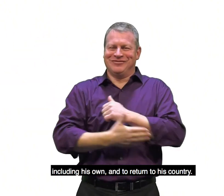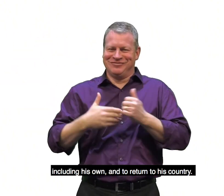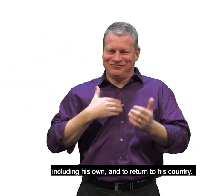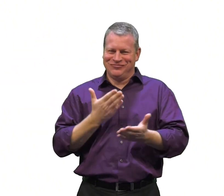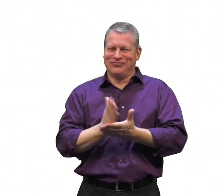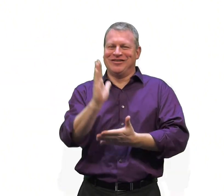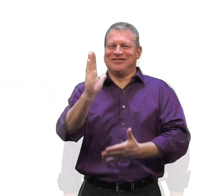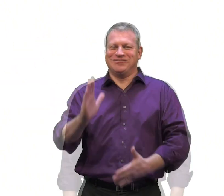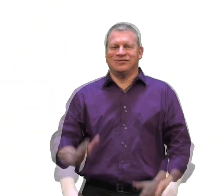country.